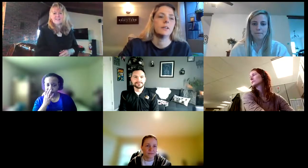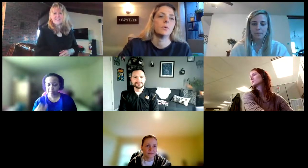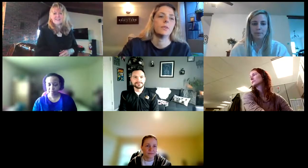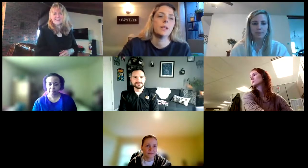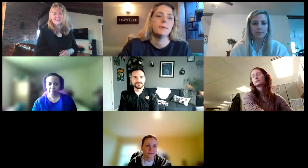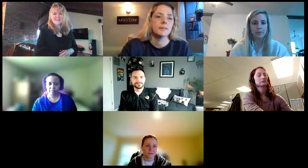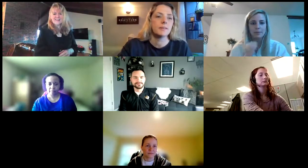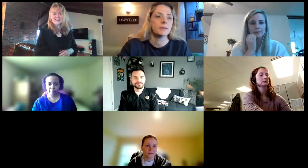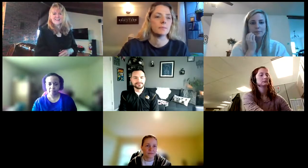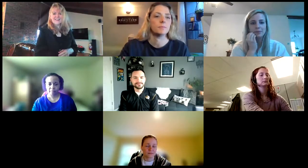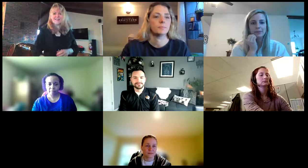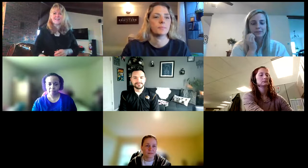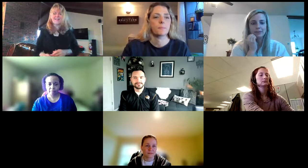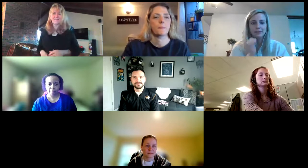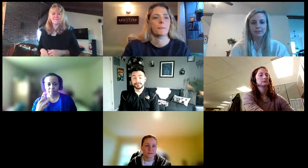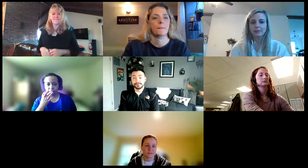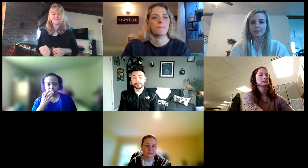We are ready to go with the ABCs.